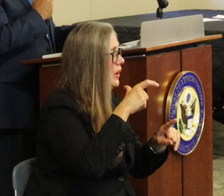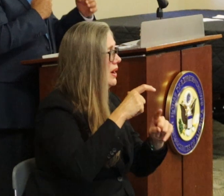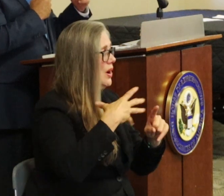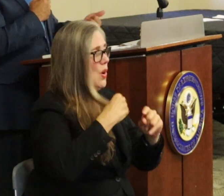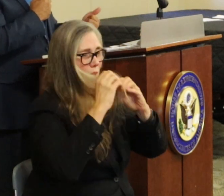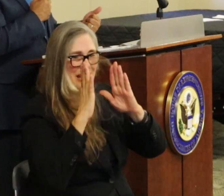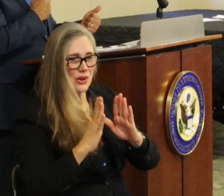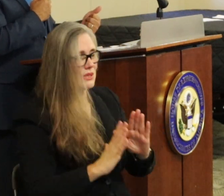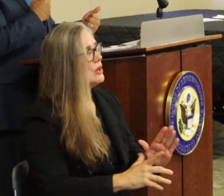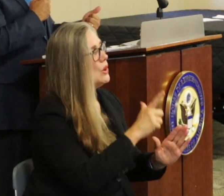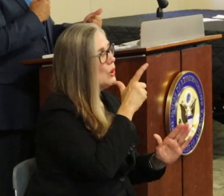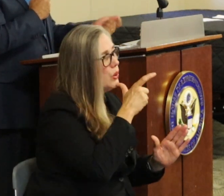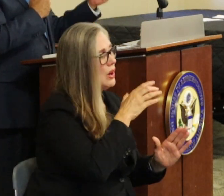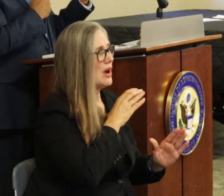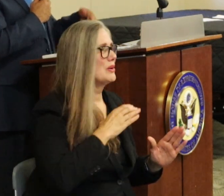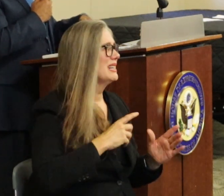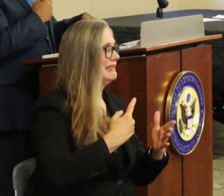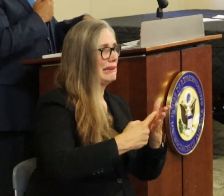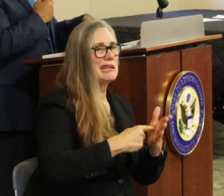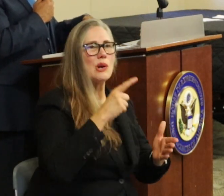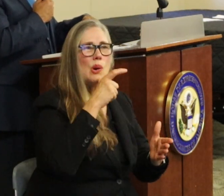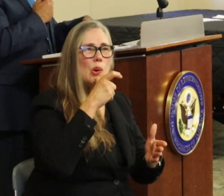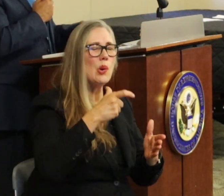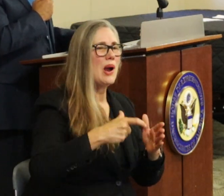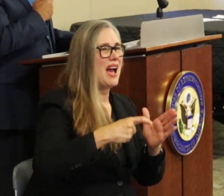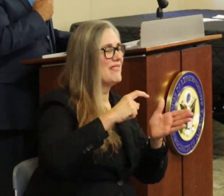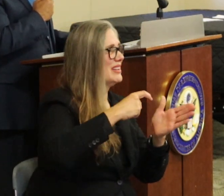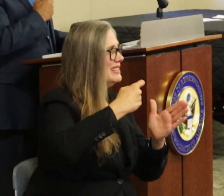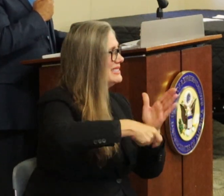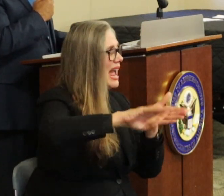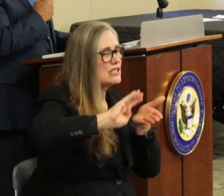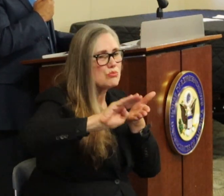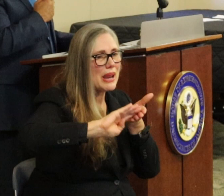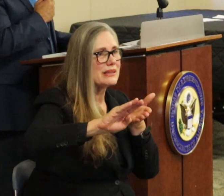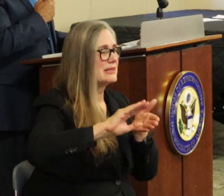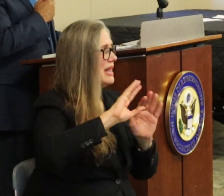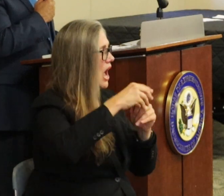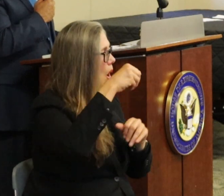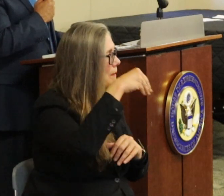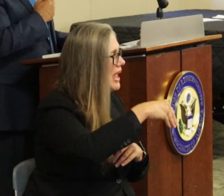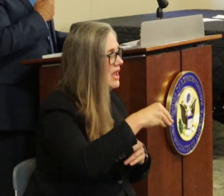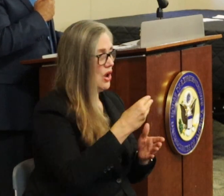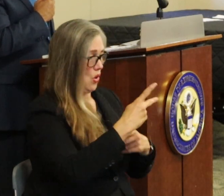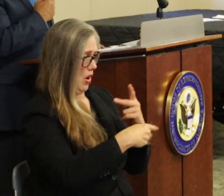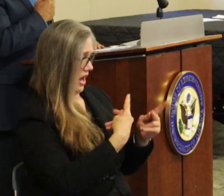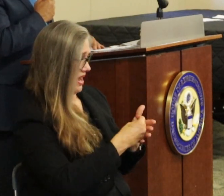about what tax breaks are given, how they are paid for, and what kind of revenues come in and what kind